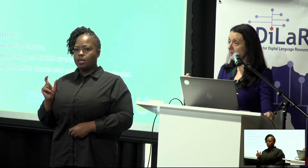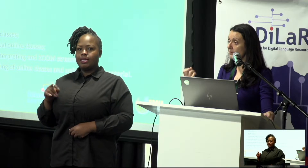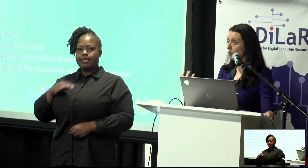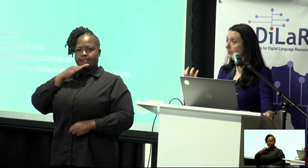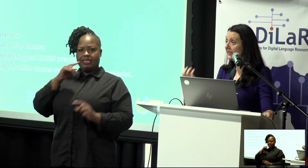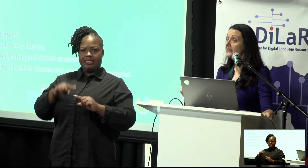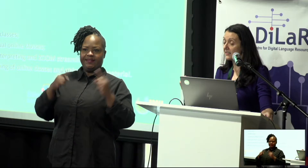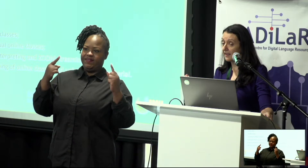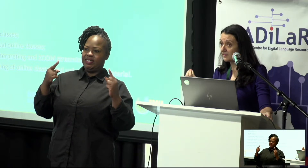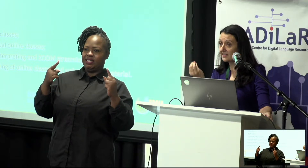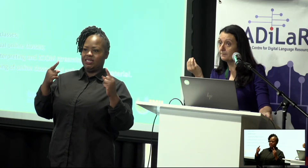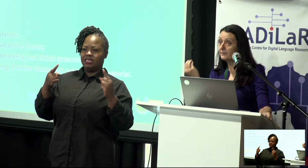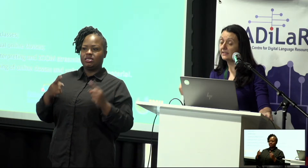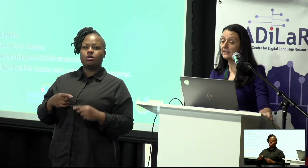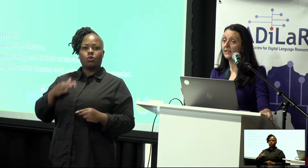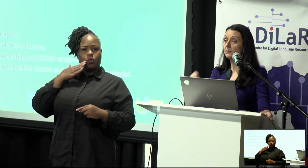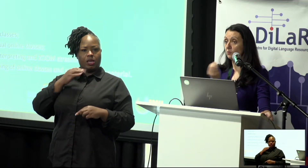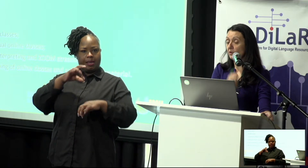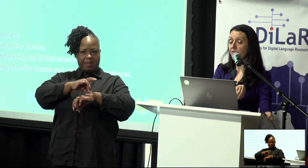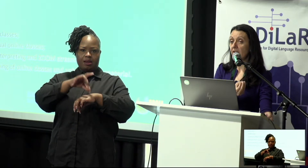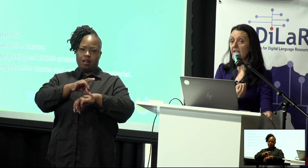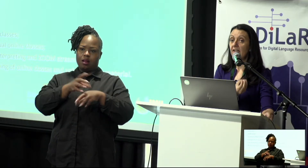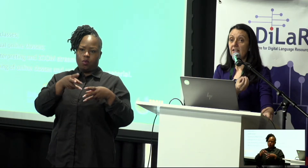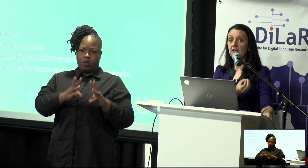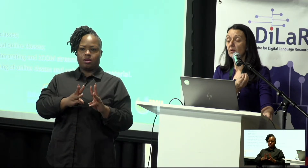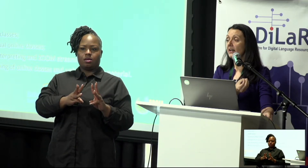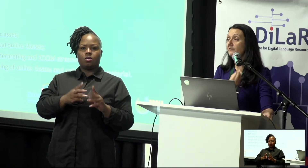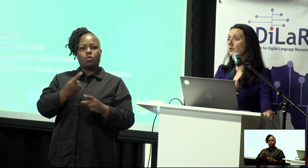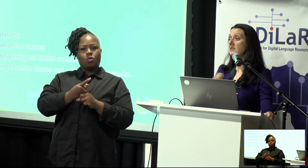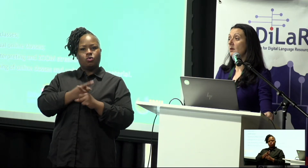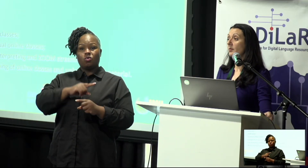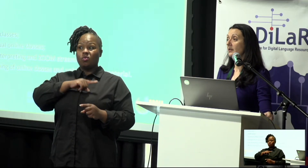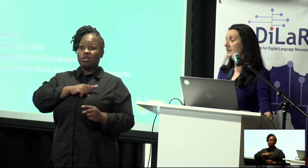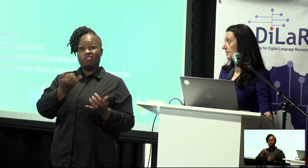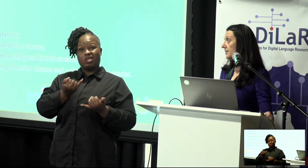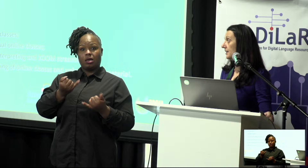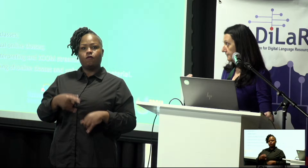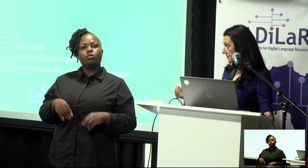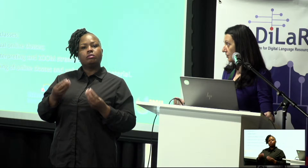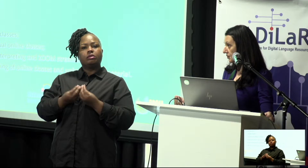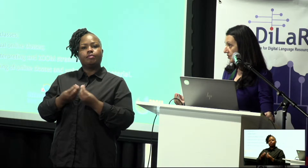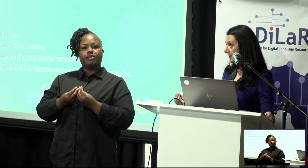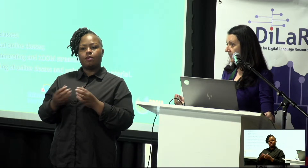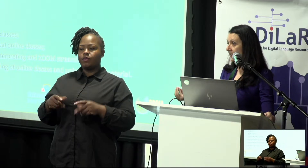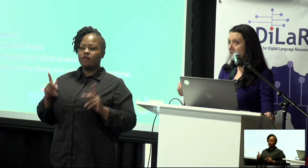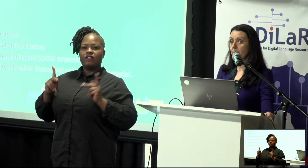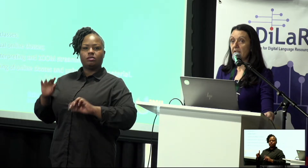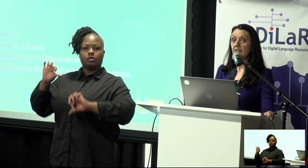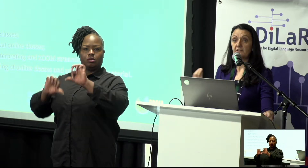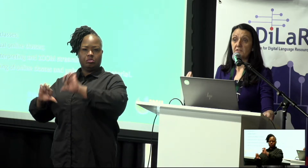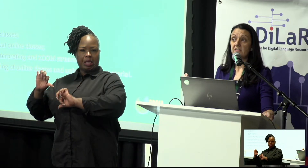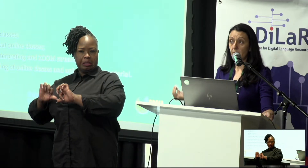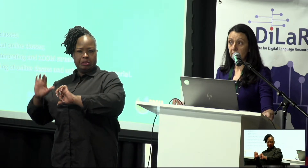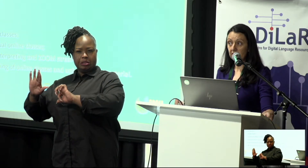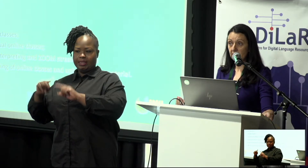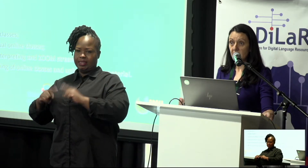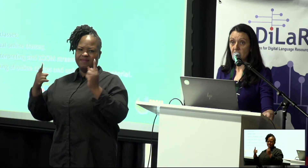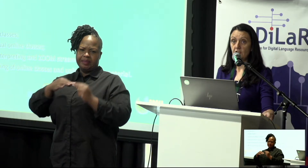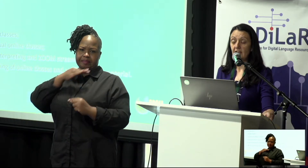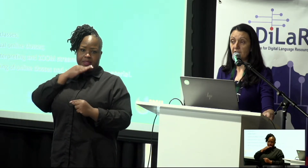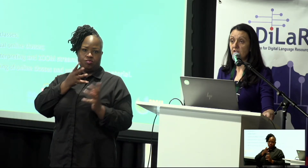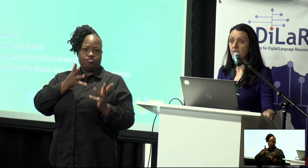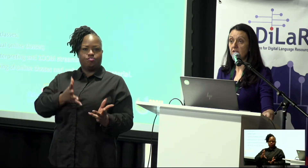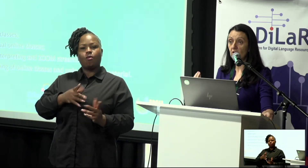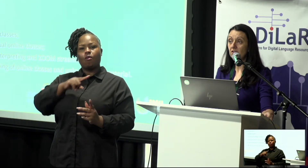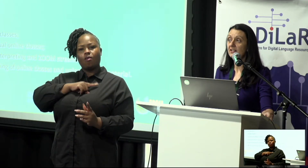be the same or have the same meaning in midwifery than it will have, for example, in something like physiology. The meaning differs completely.